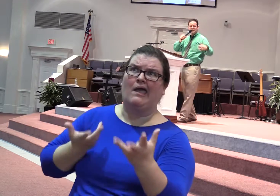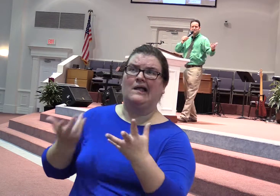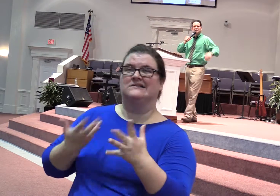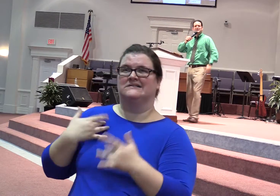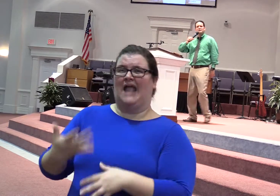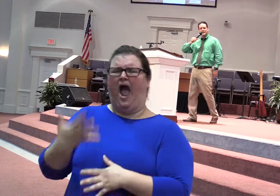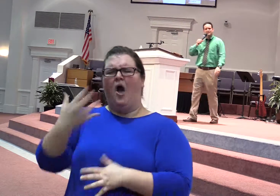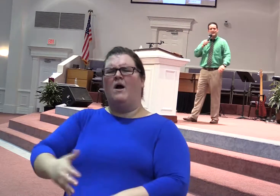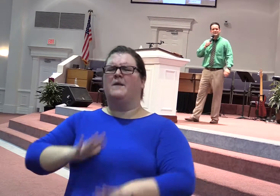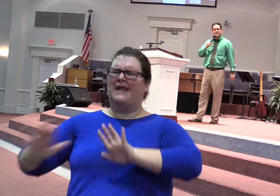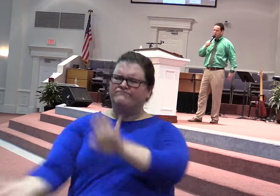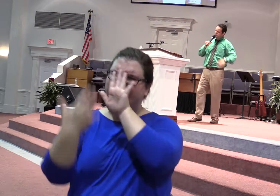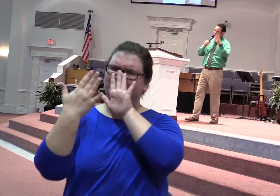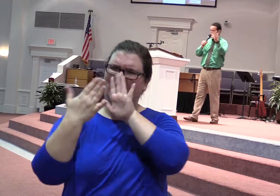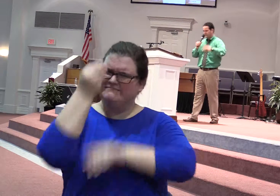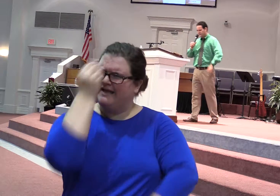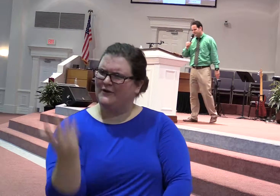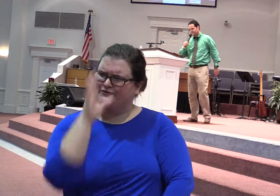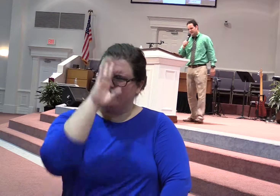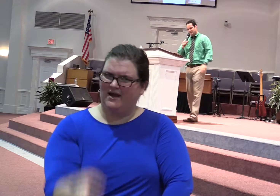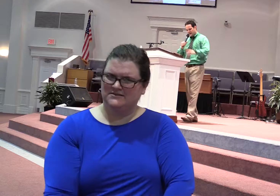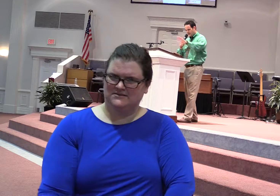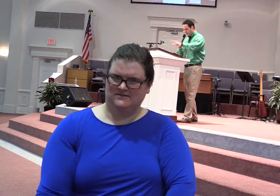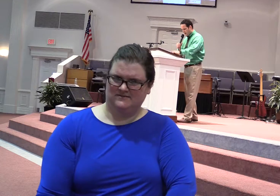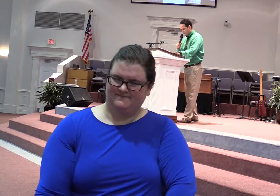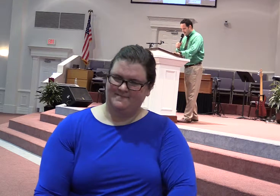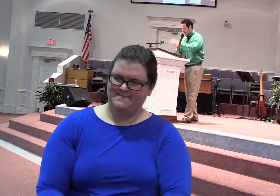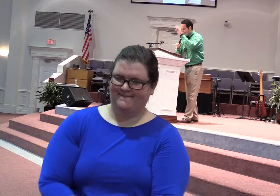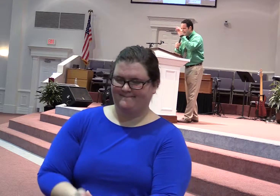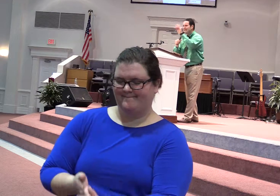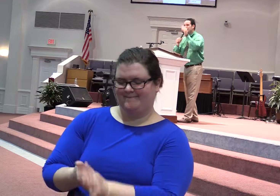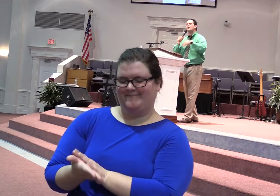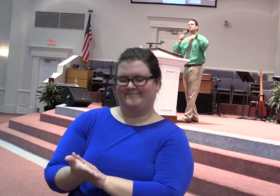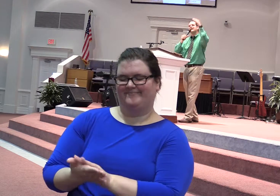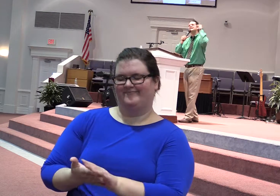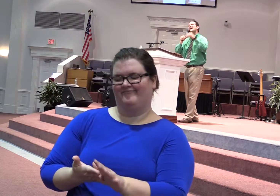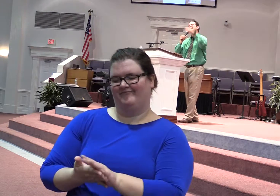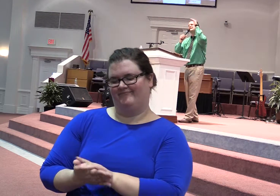Confrontational, let's put it that way, amen? Controversial. But here we go.